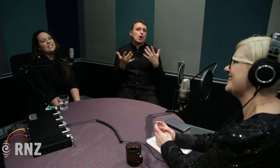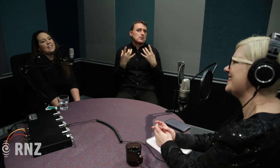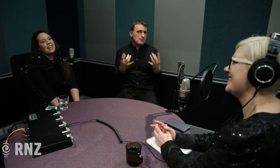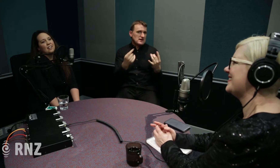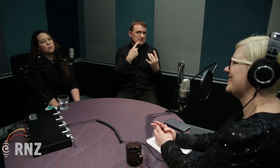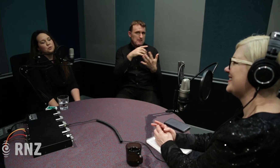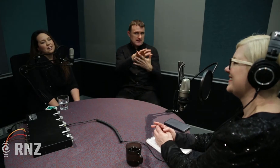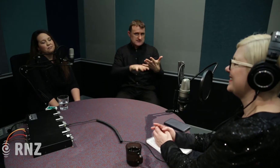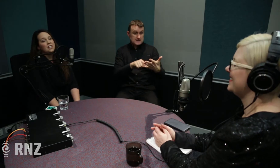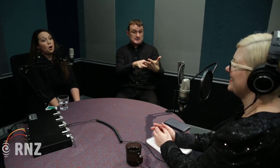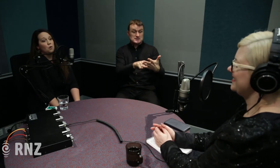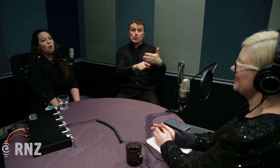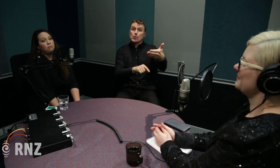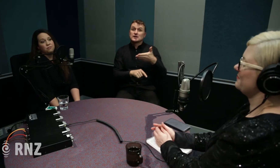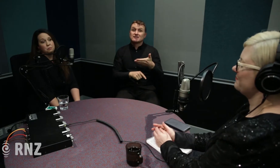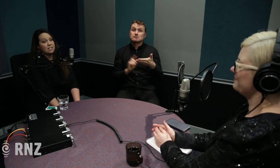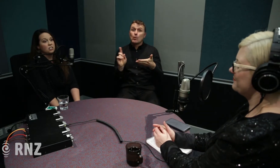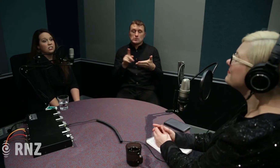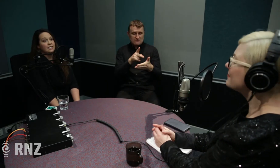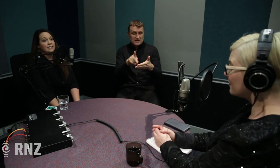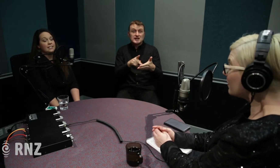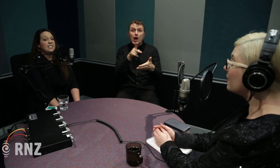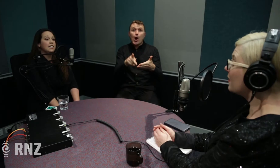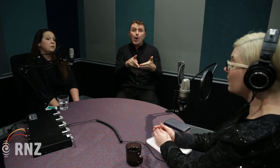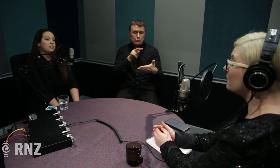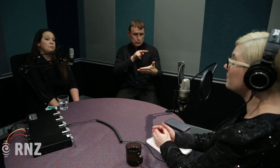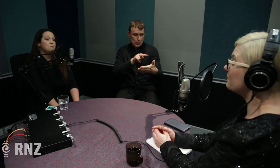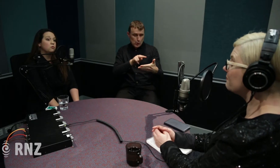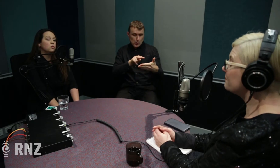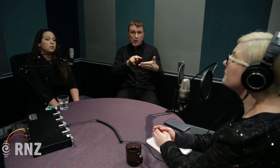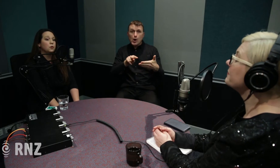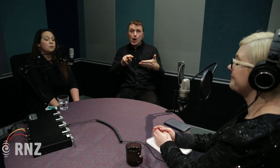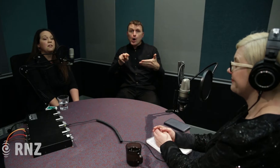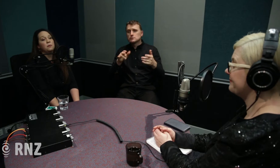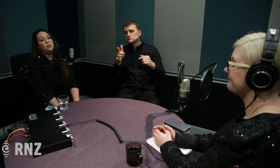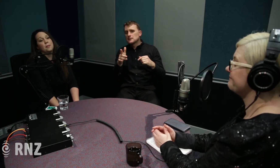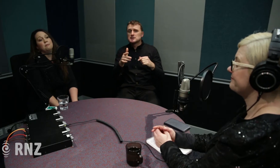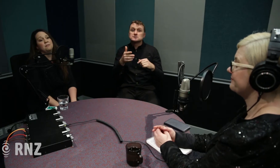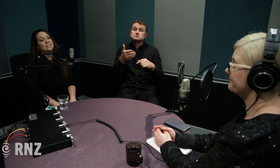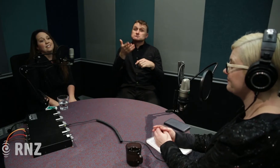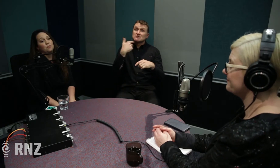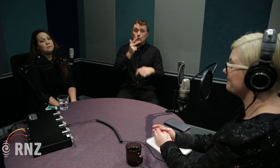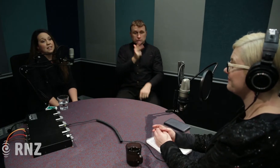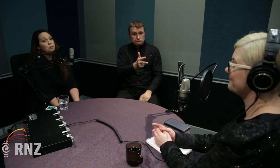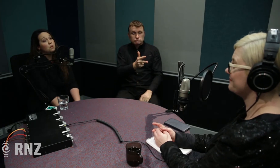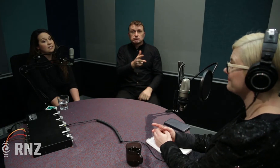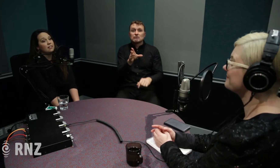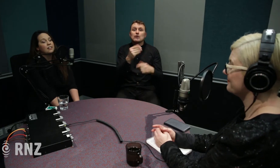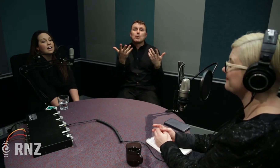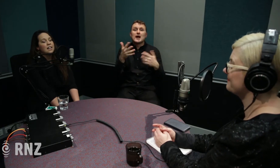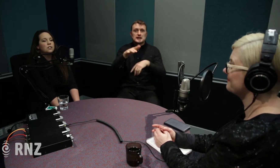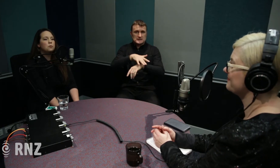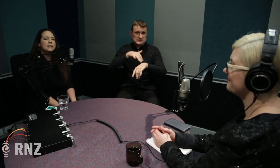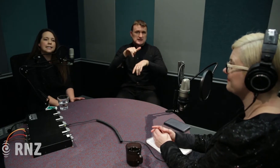will get an actual video of the production, say where it's been before. So the one that we've got at the moment is from Singapore,